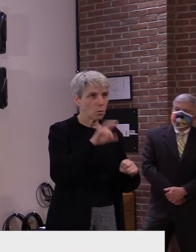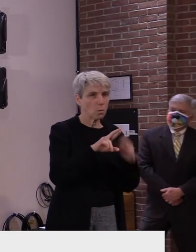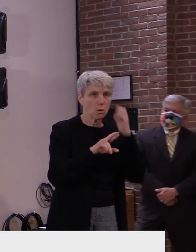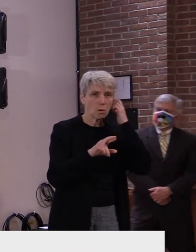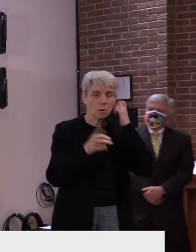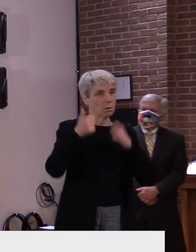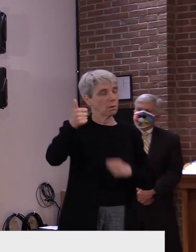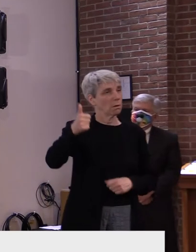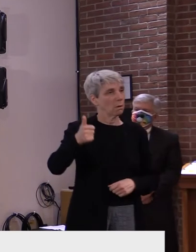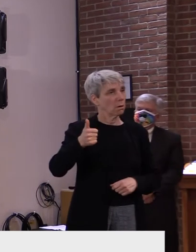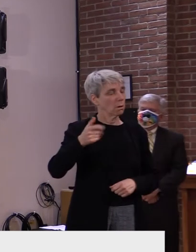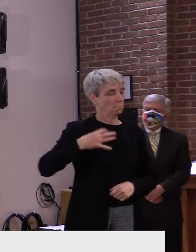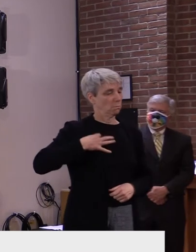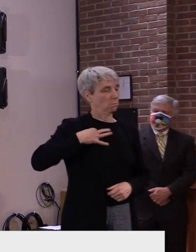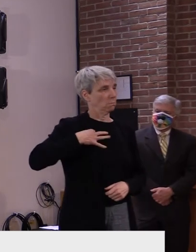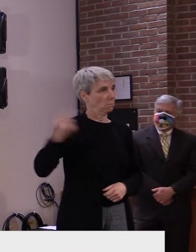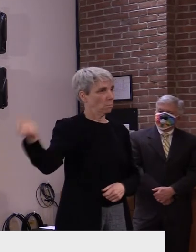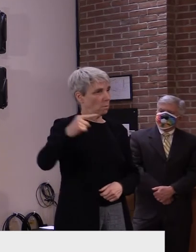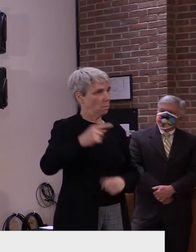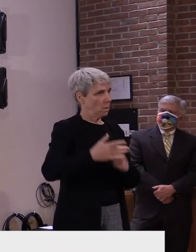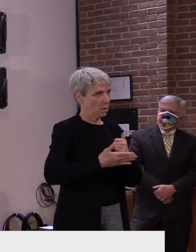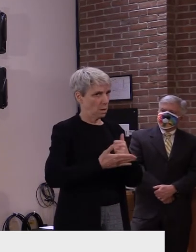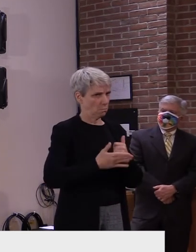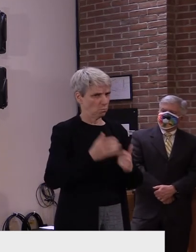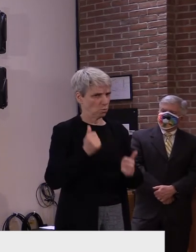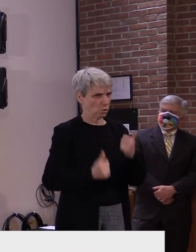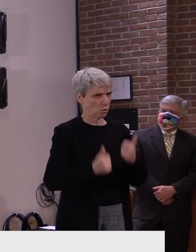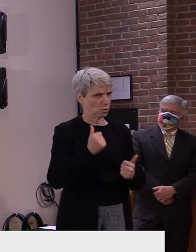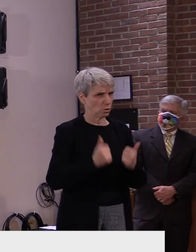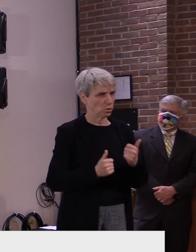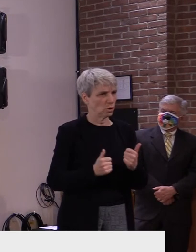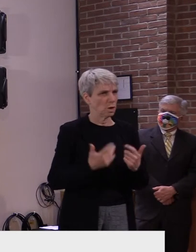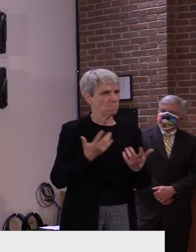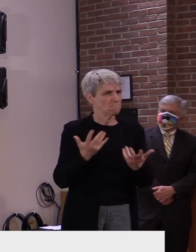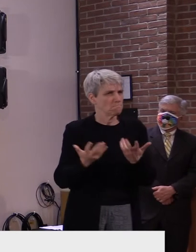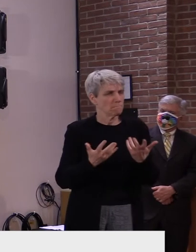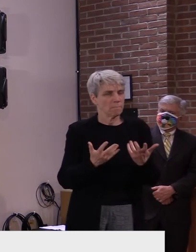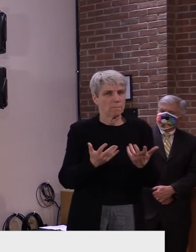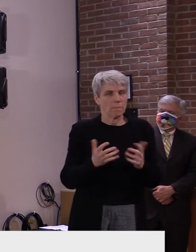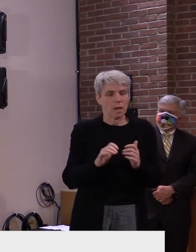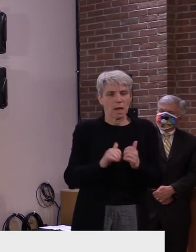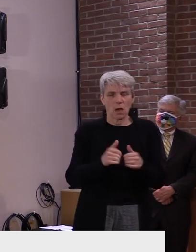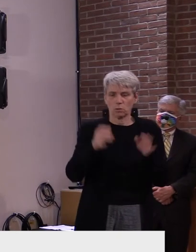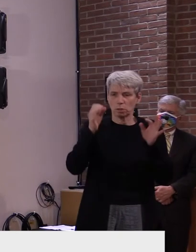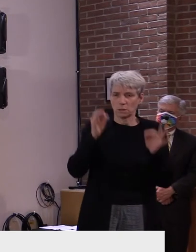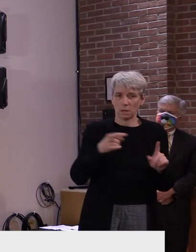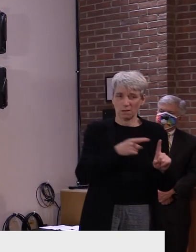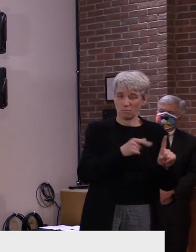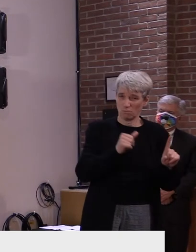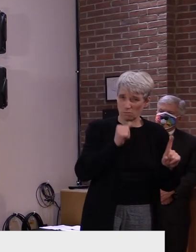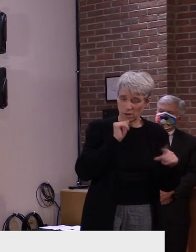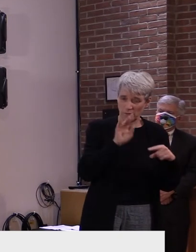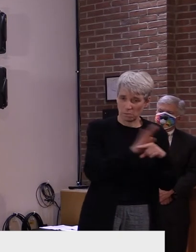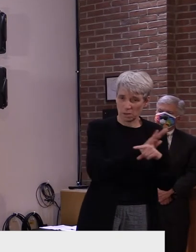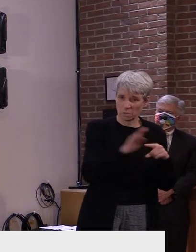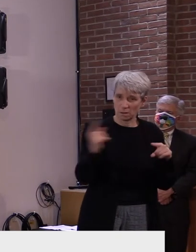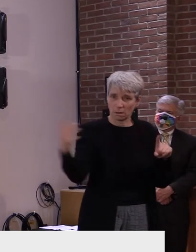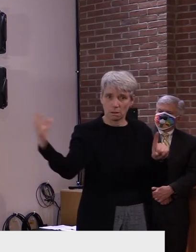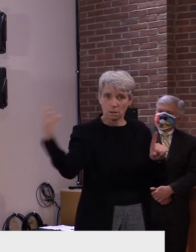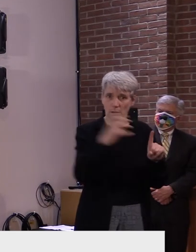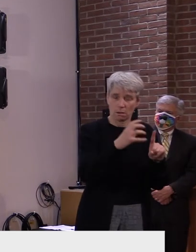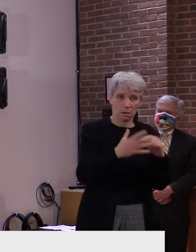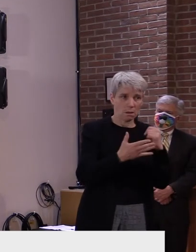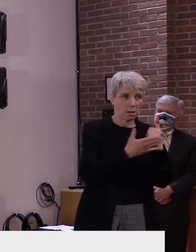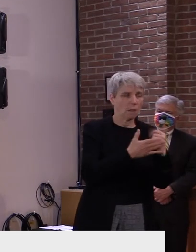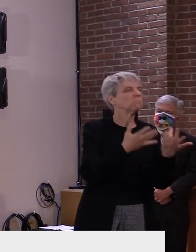try to help them and what is the threshold to activate the guard for private entity and vermont with a problem say if national